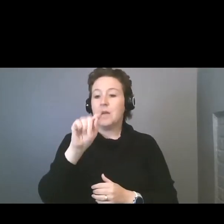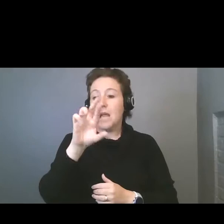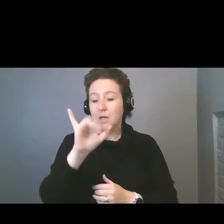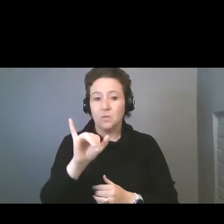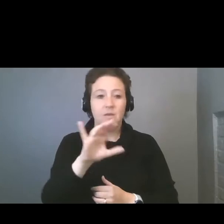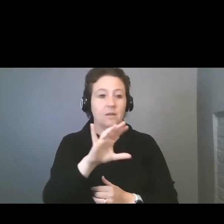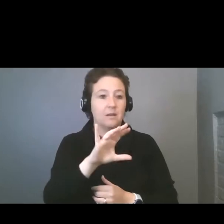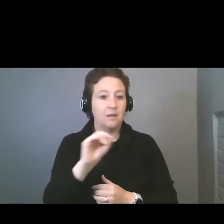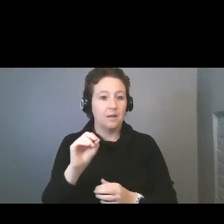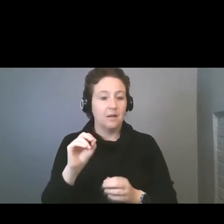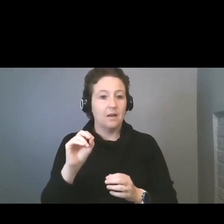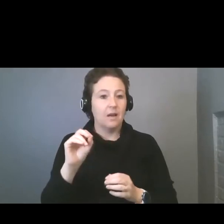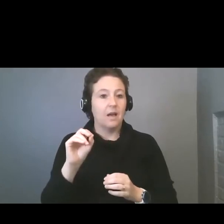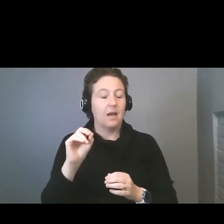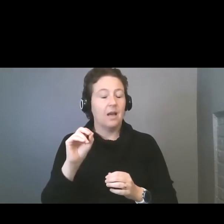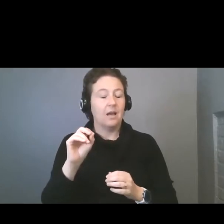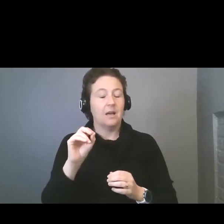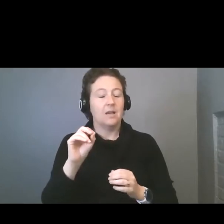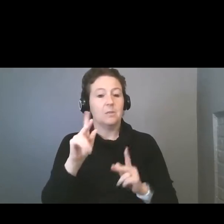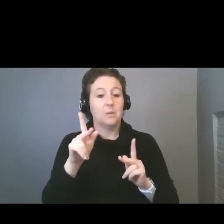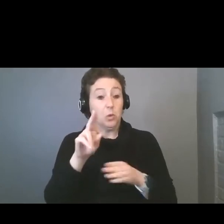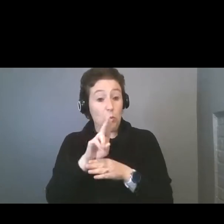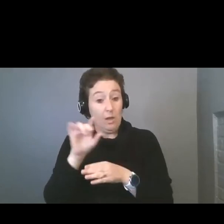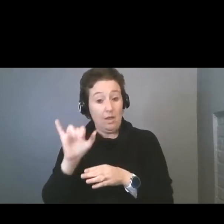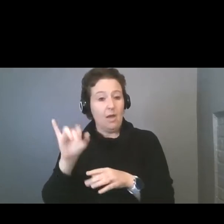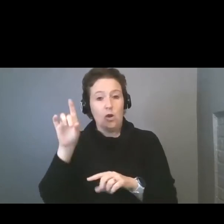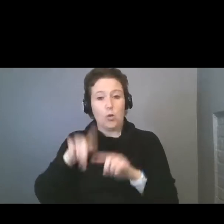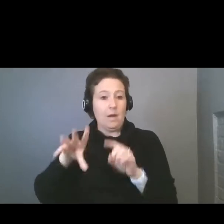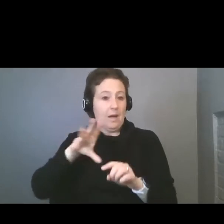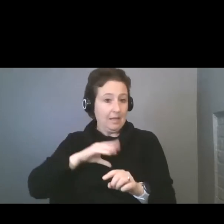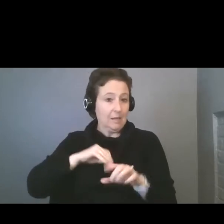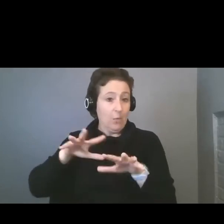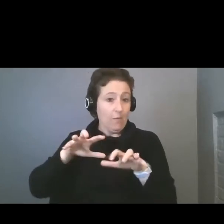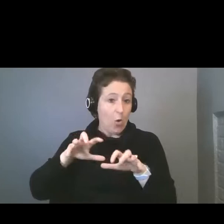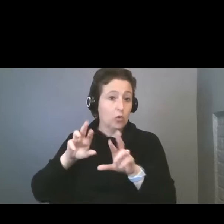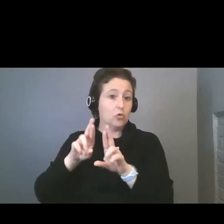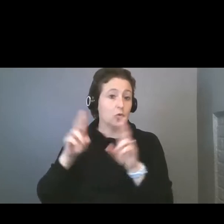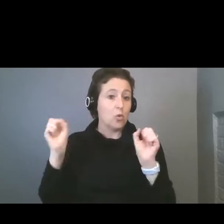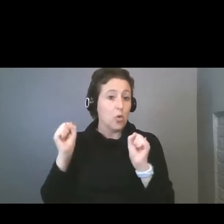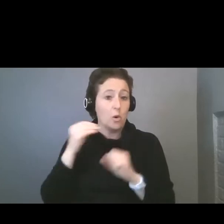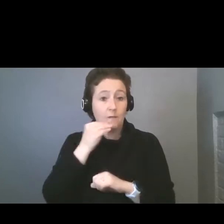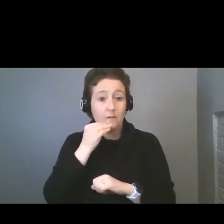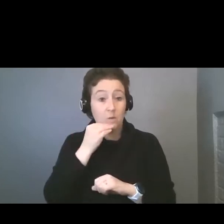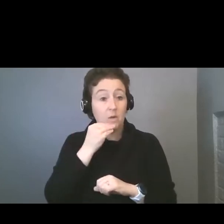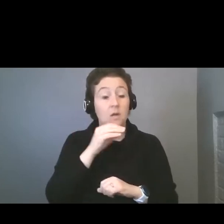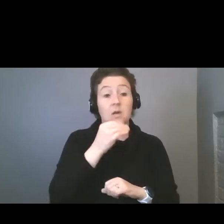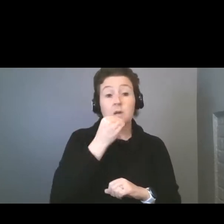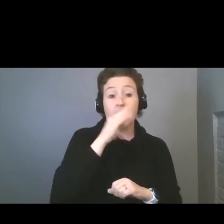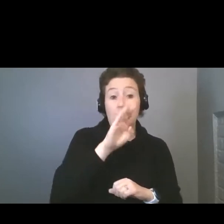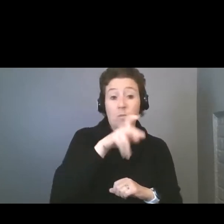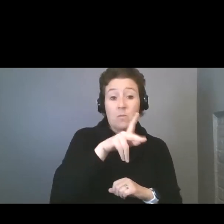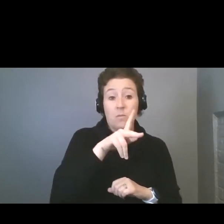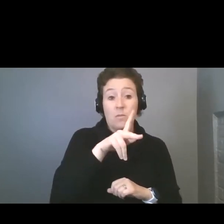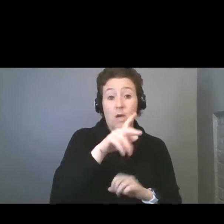accept frozen or refrigerated food. But I'm happy to report that the food bank was out of power for a grand total of 20